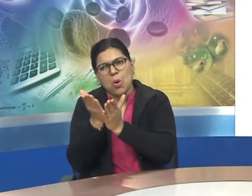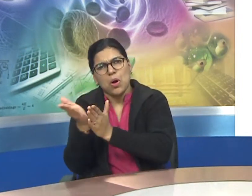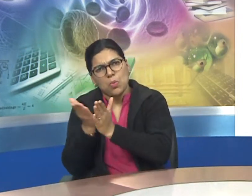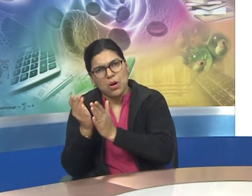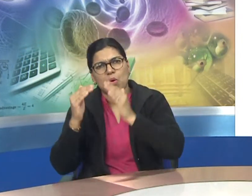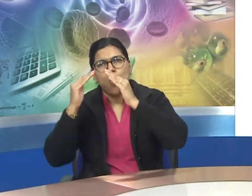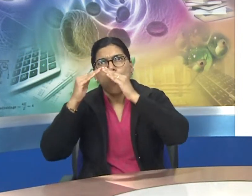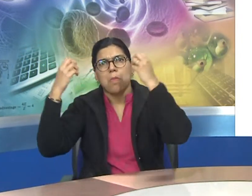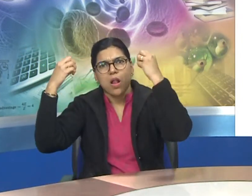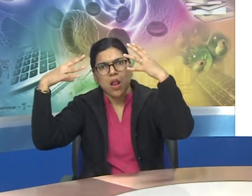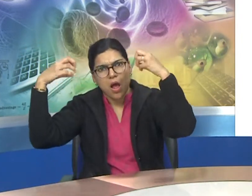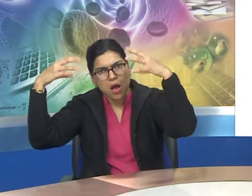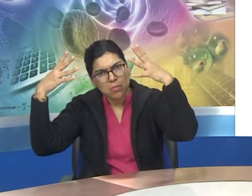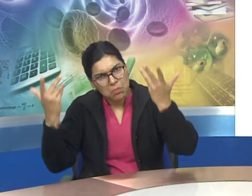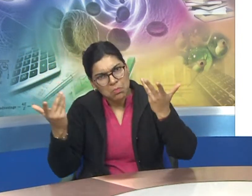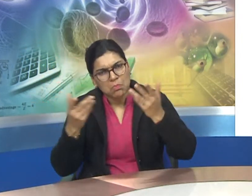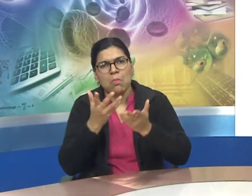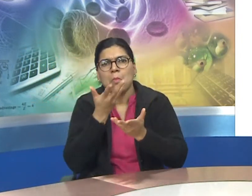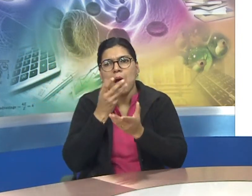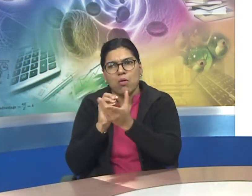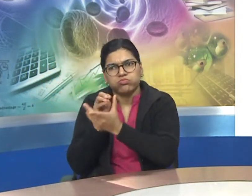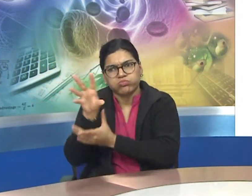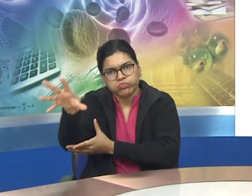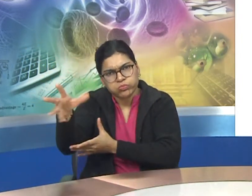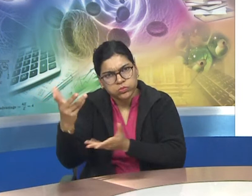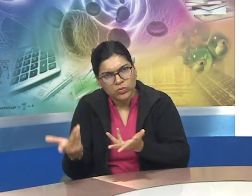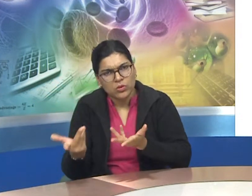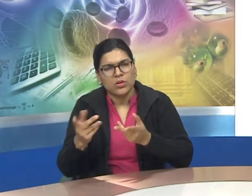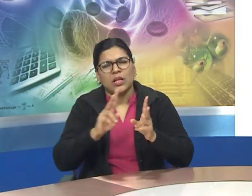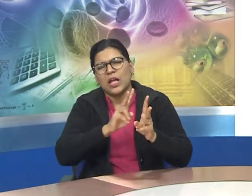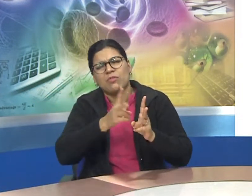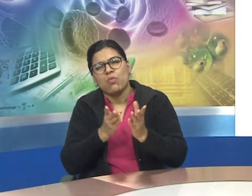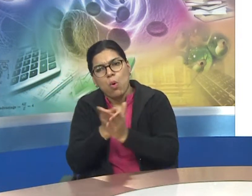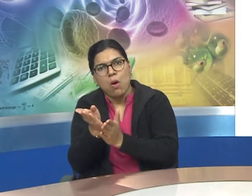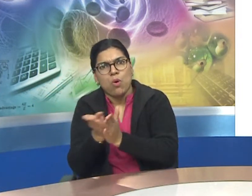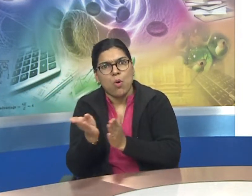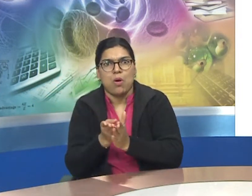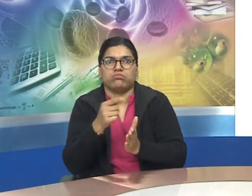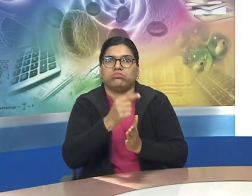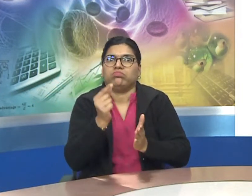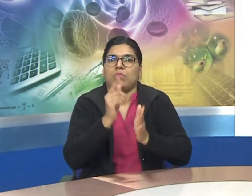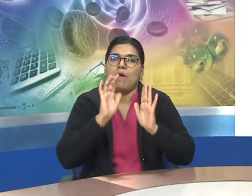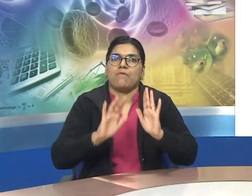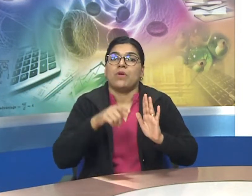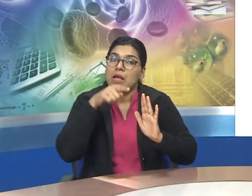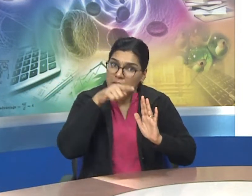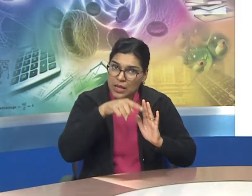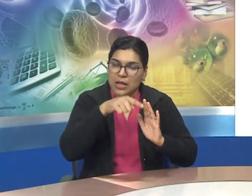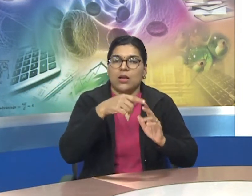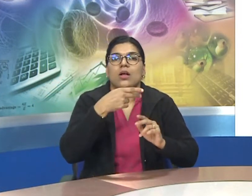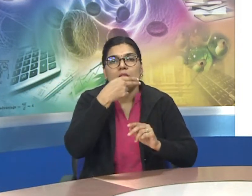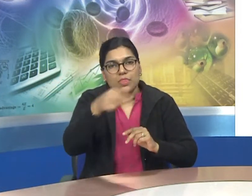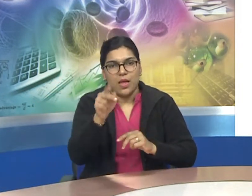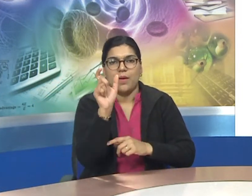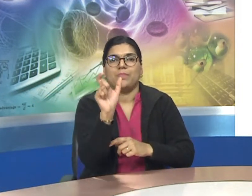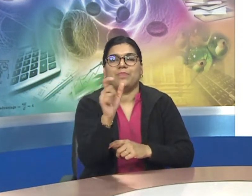They utilize the solar energy, and then that solar energy can be used in different